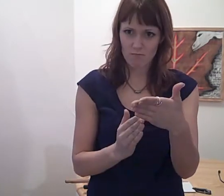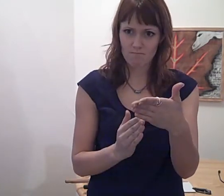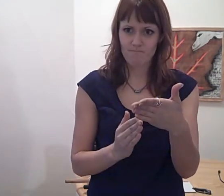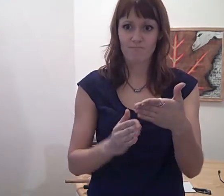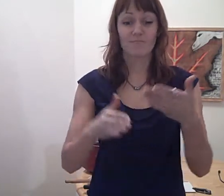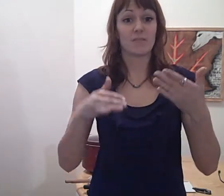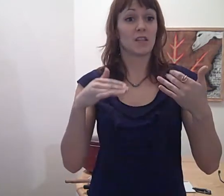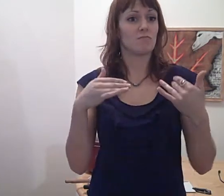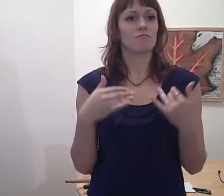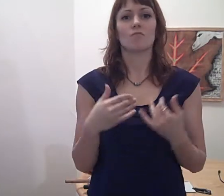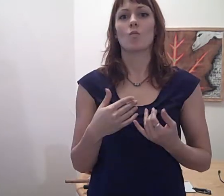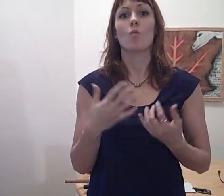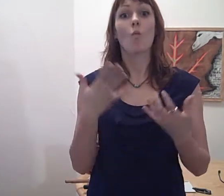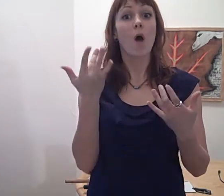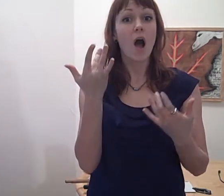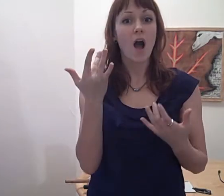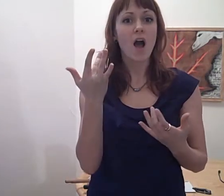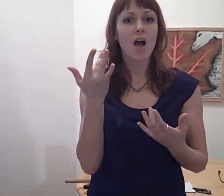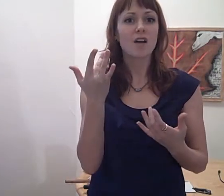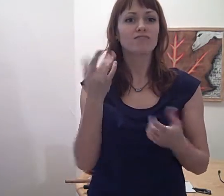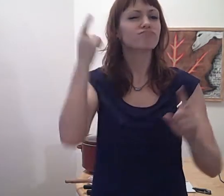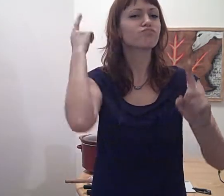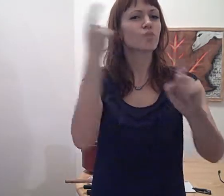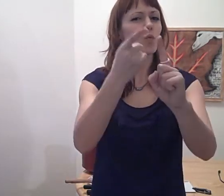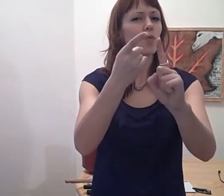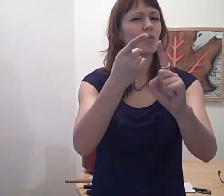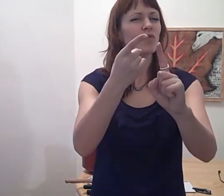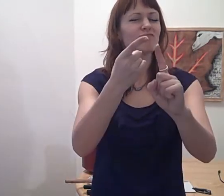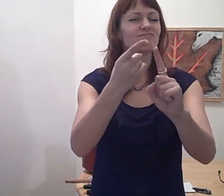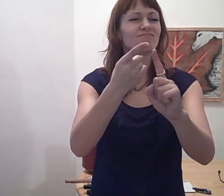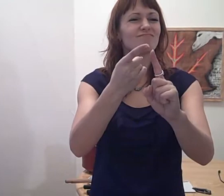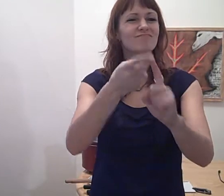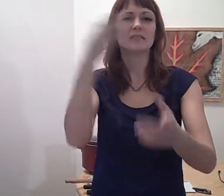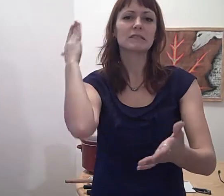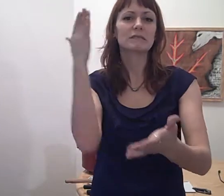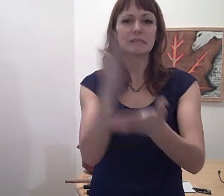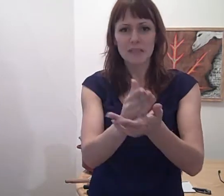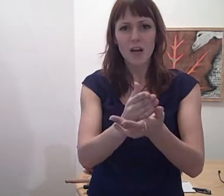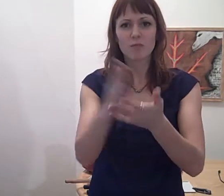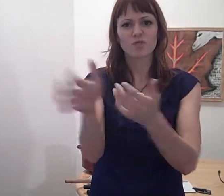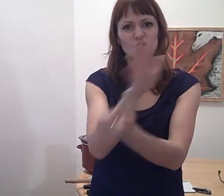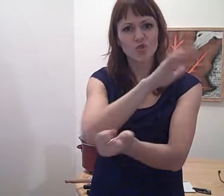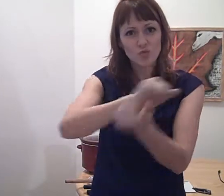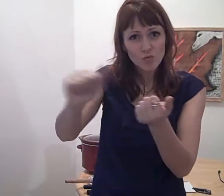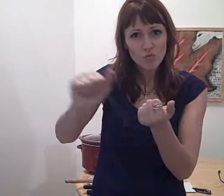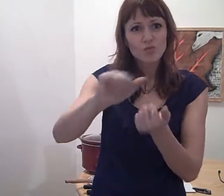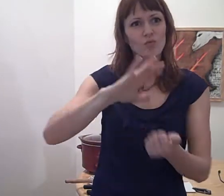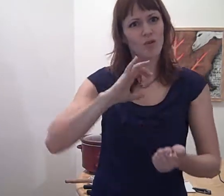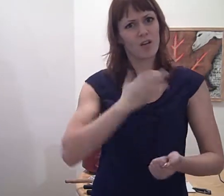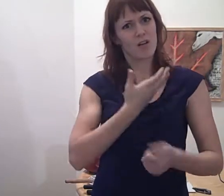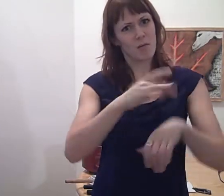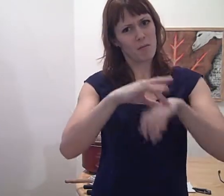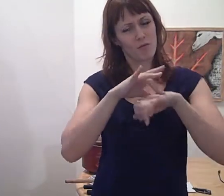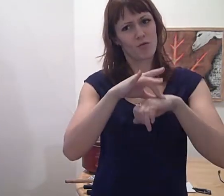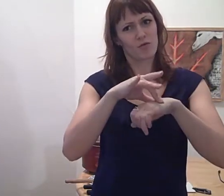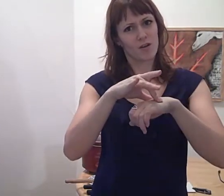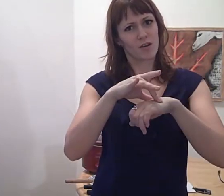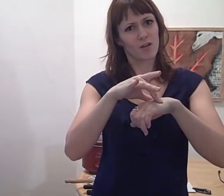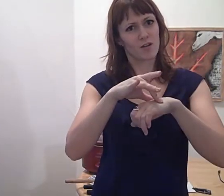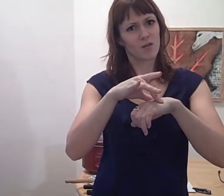need, right where we are, cleanly, safely, and cheaply. Think of the space that we